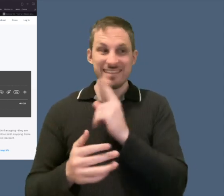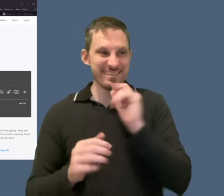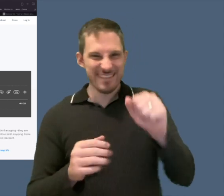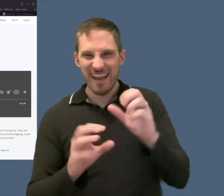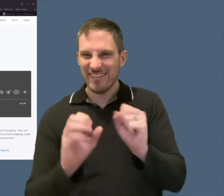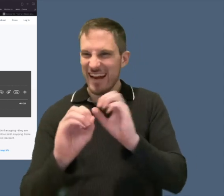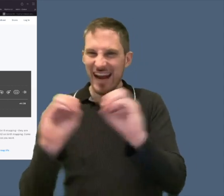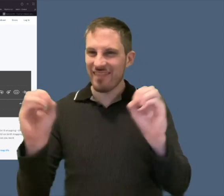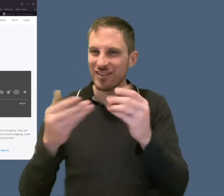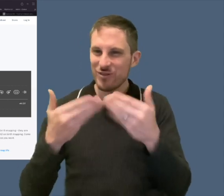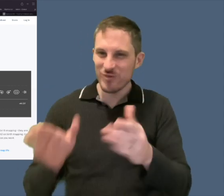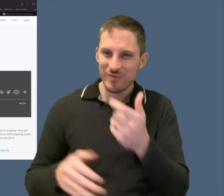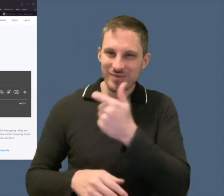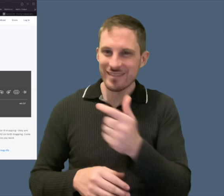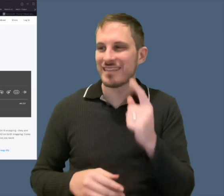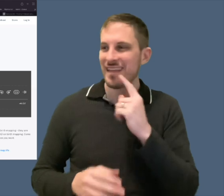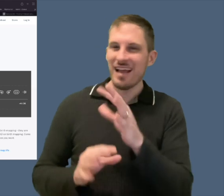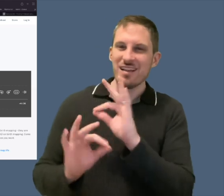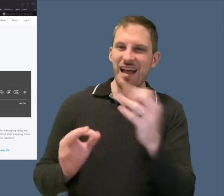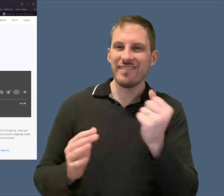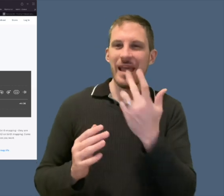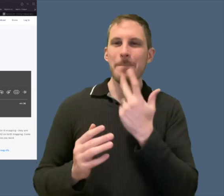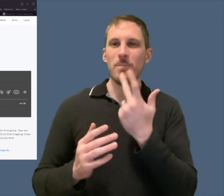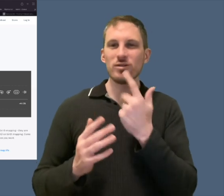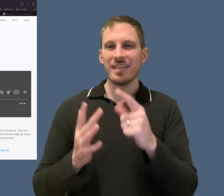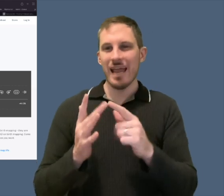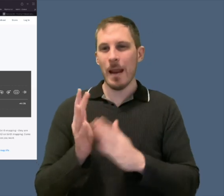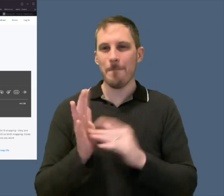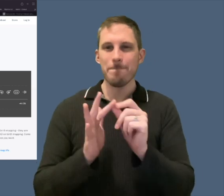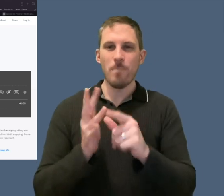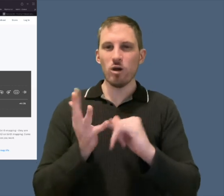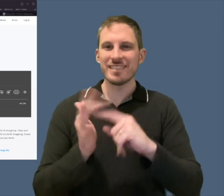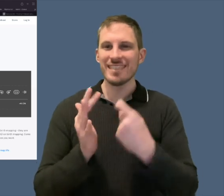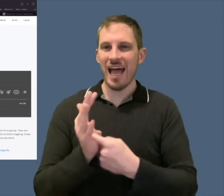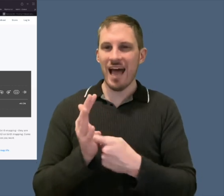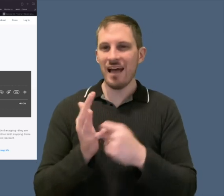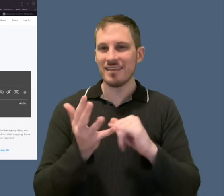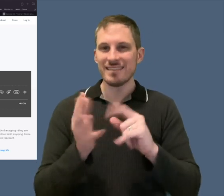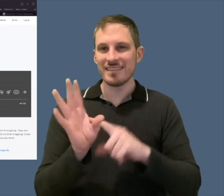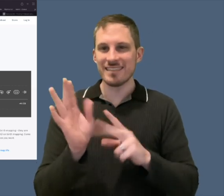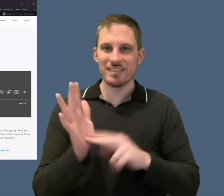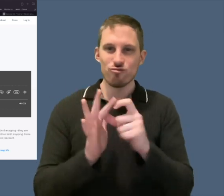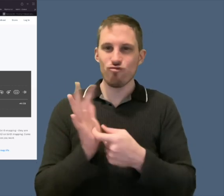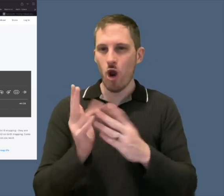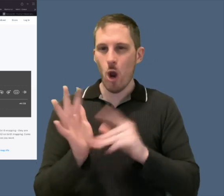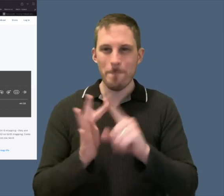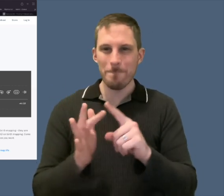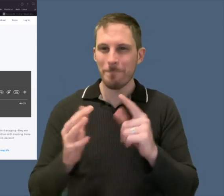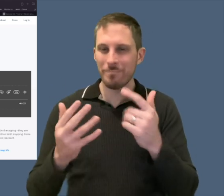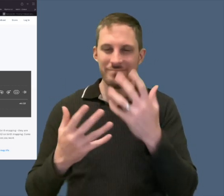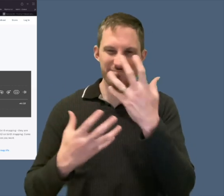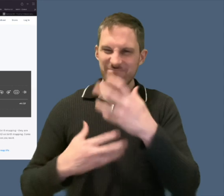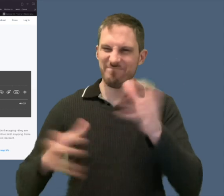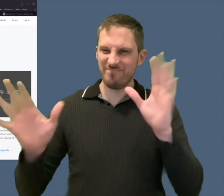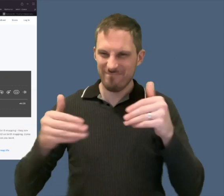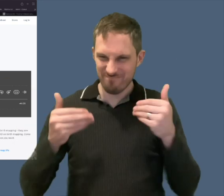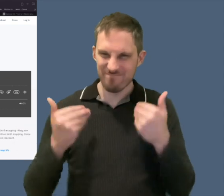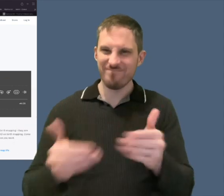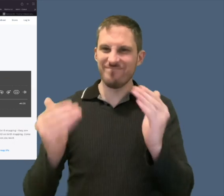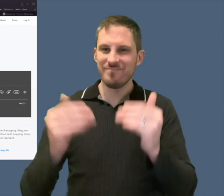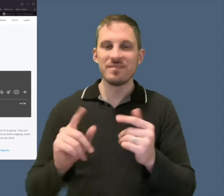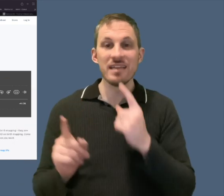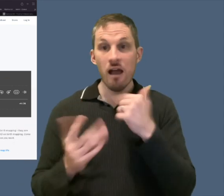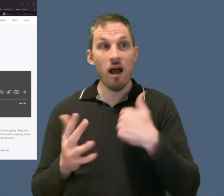lose. Let the imposter syndrome go. Do it. Contact. She wrote back, and said, obviously